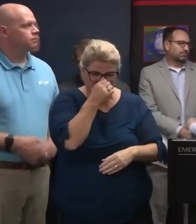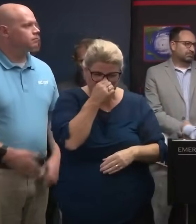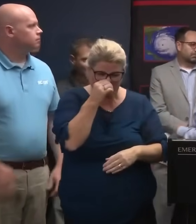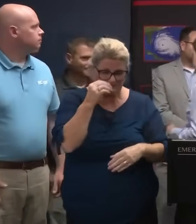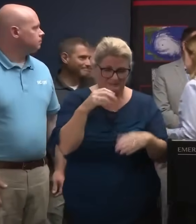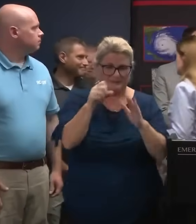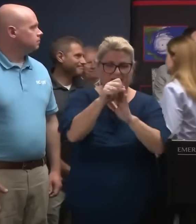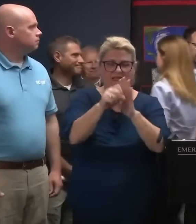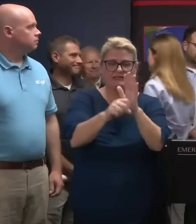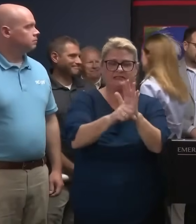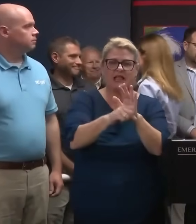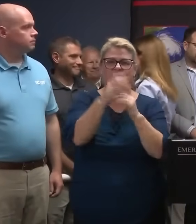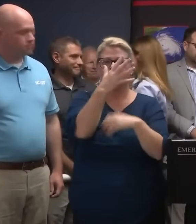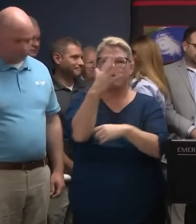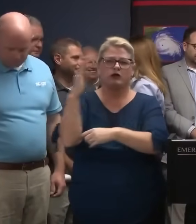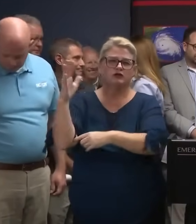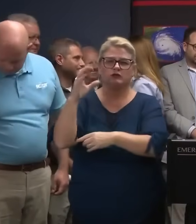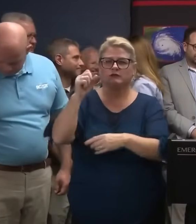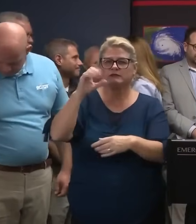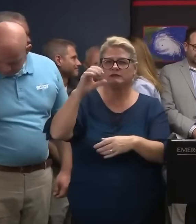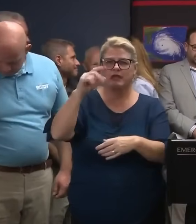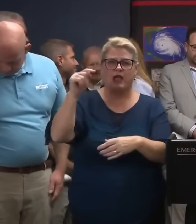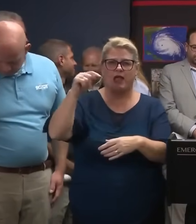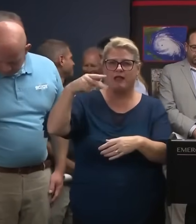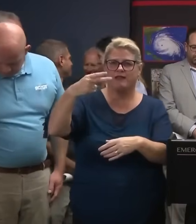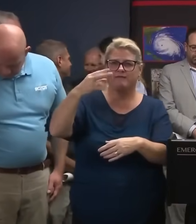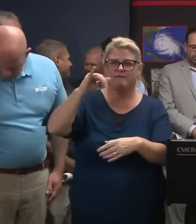State Forester Scott Phillips.